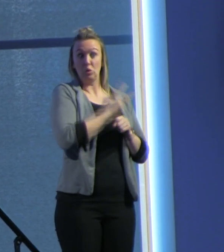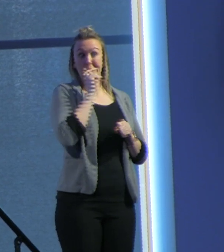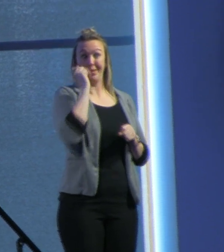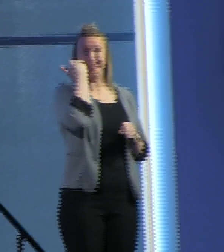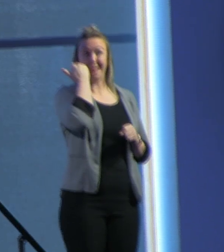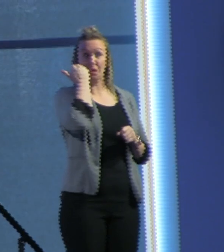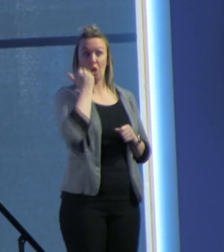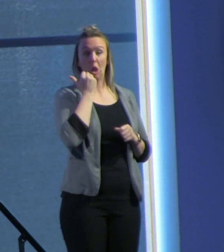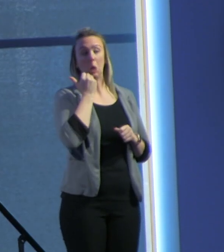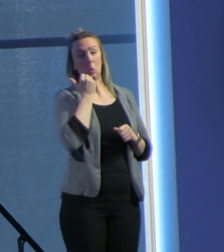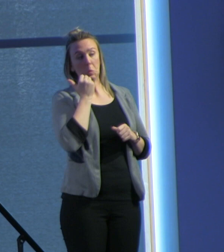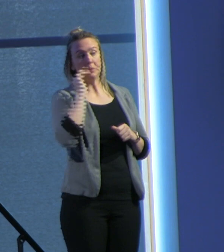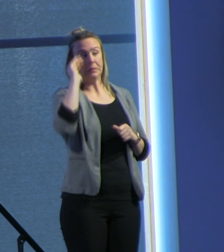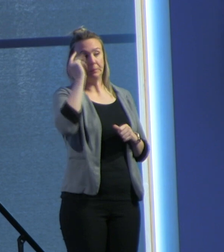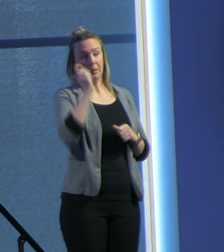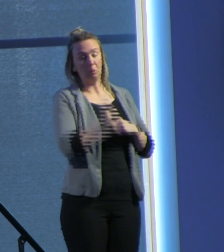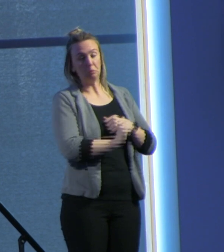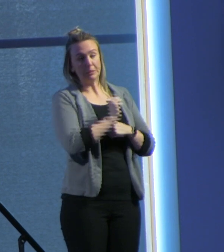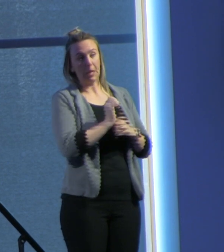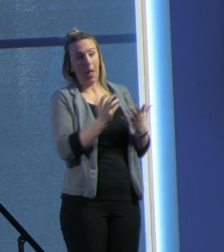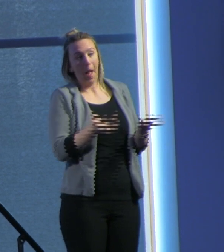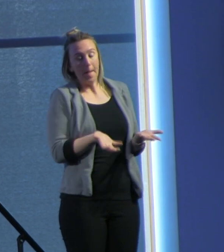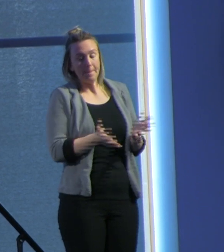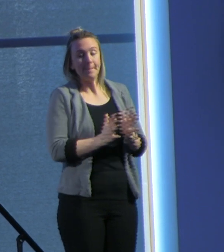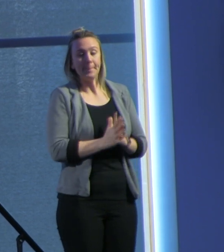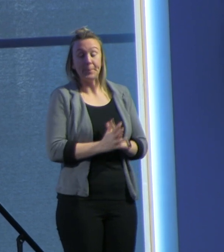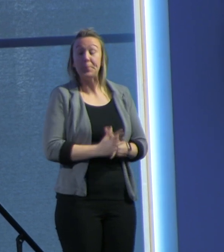Sounds a little risky. Yeah.